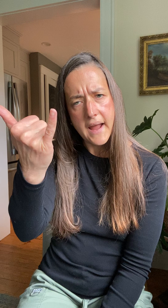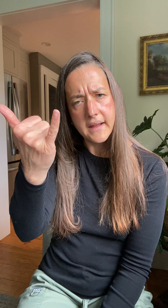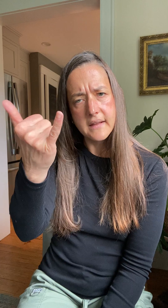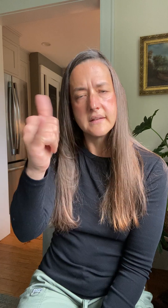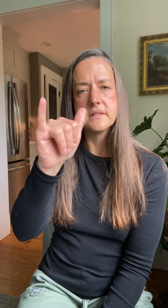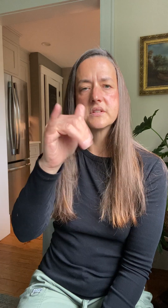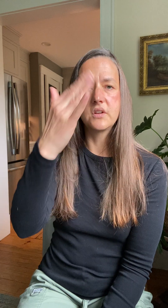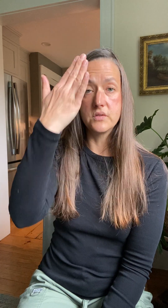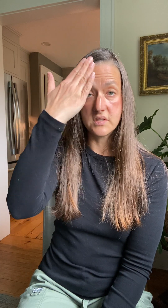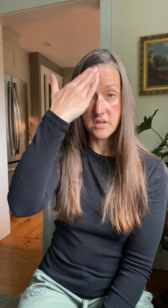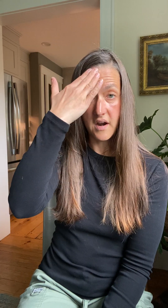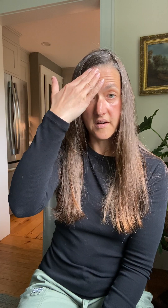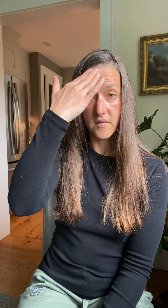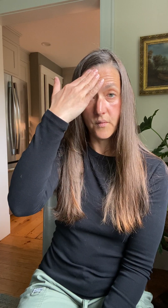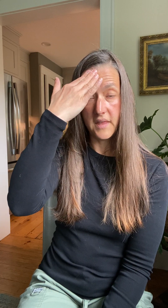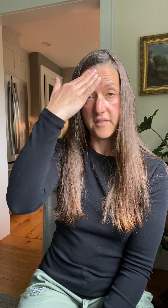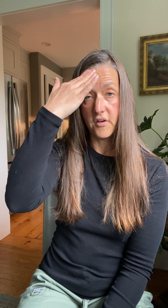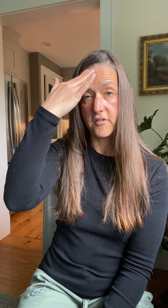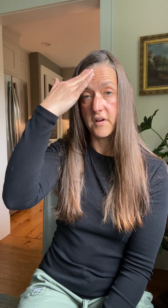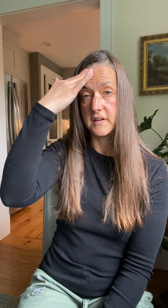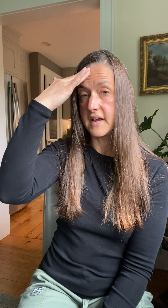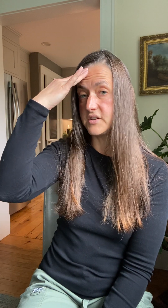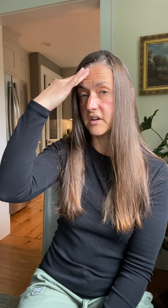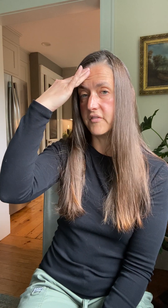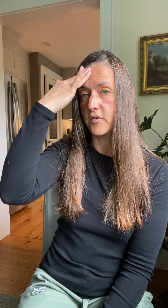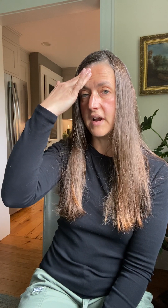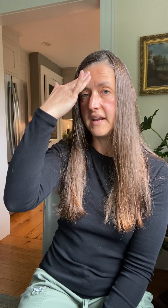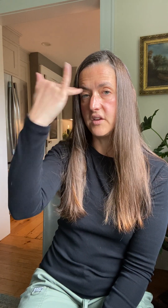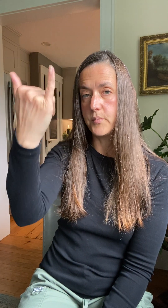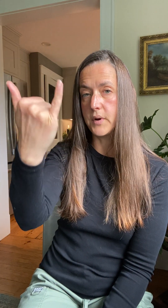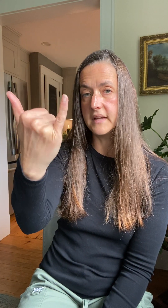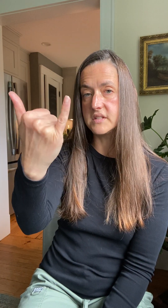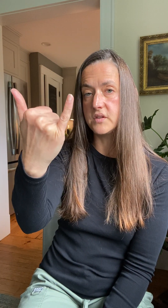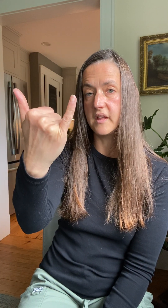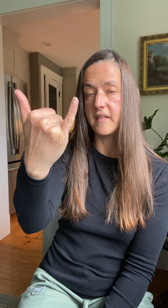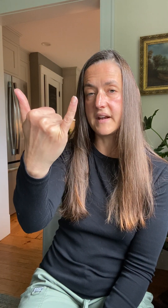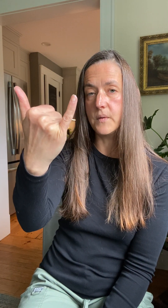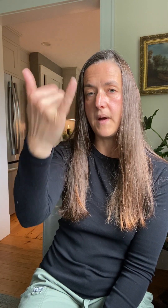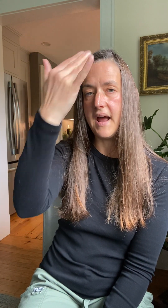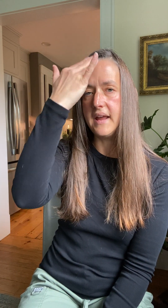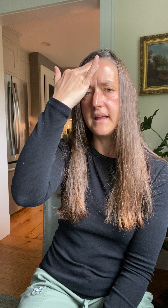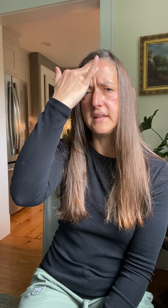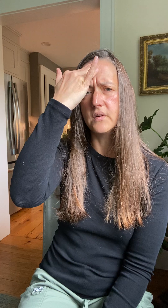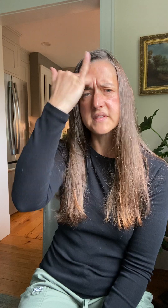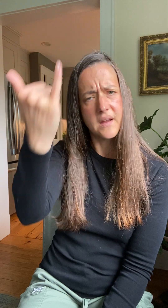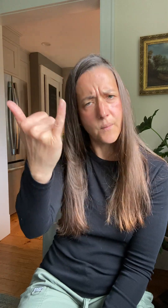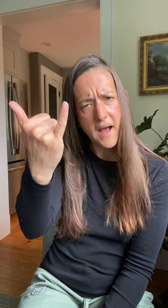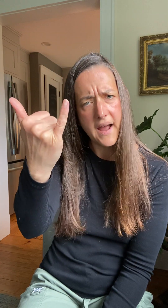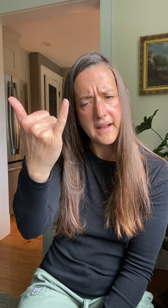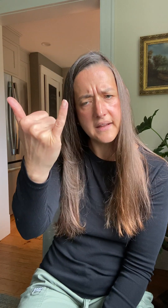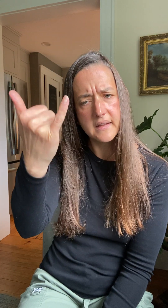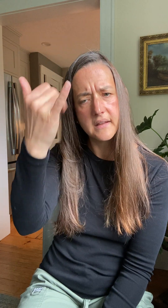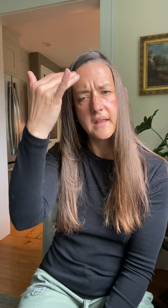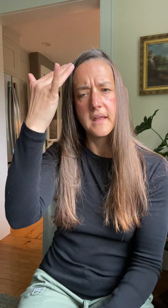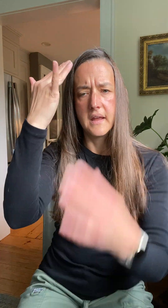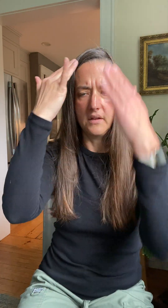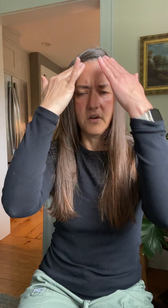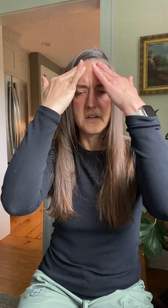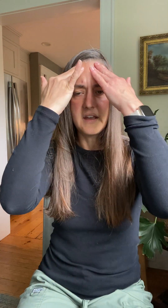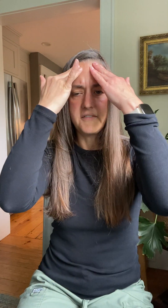Why. So you start with your touching your forehead and you bring it to the letter Y and you say why. And you can